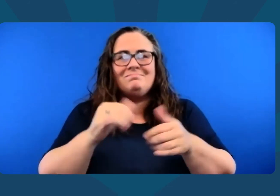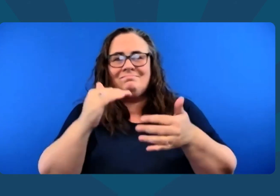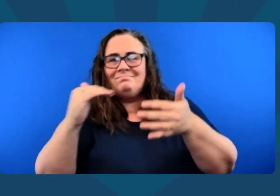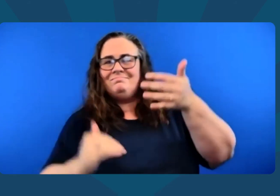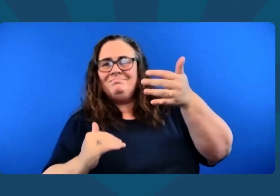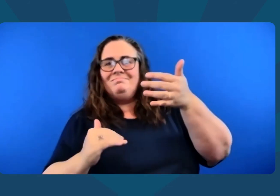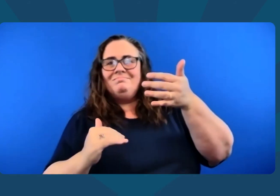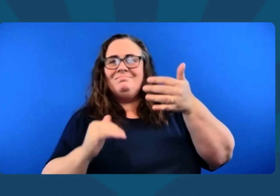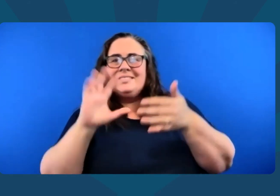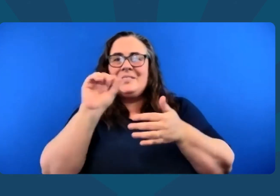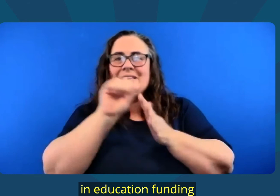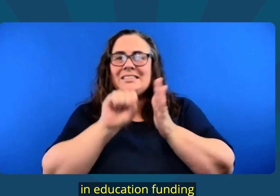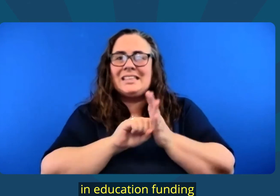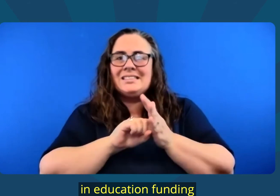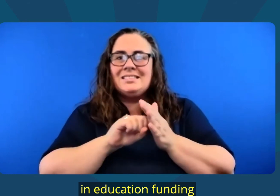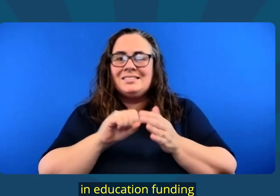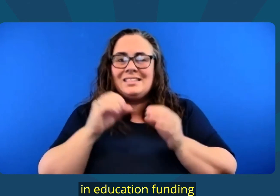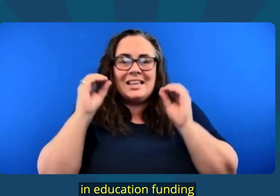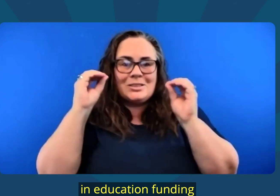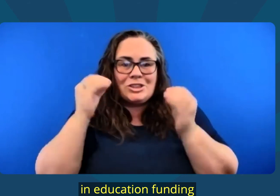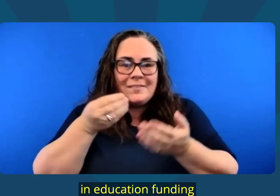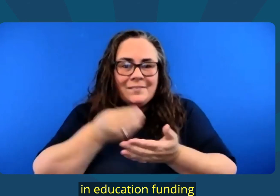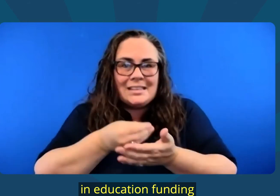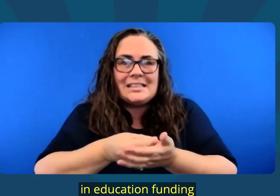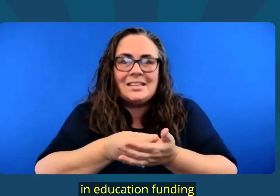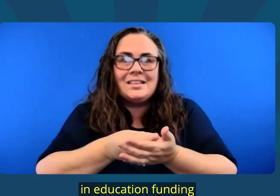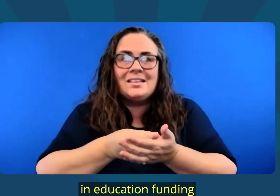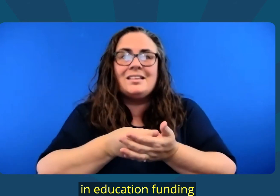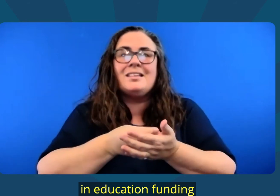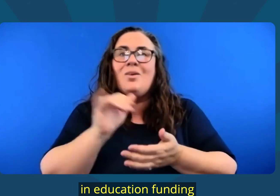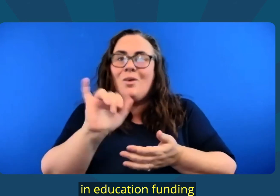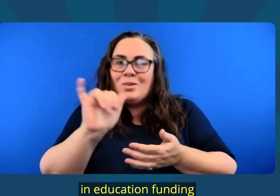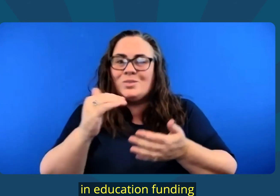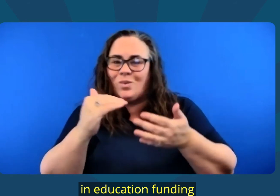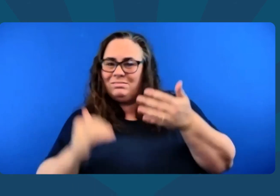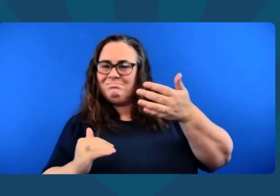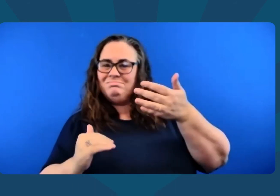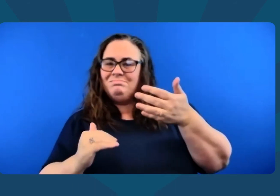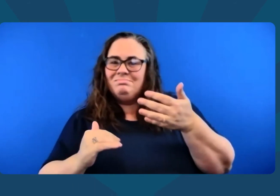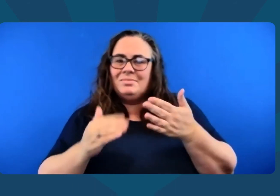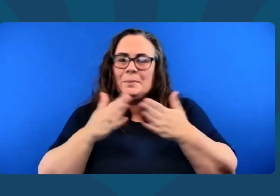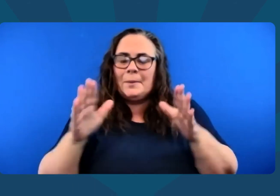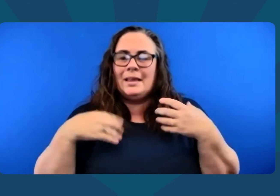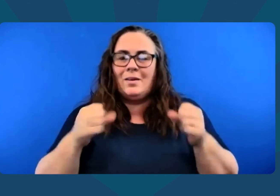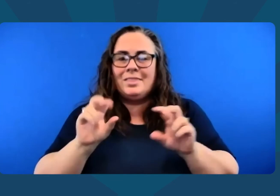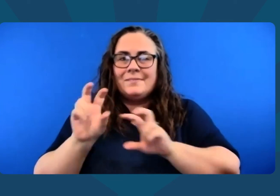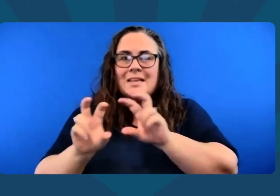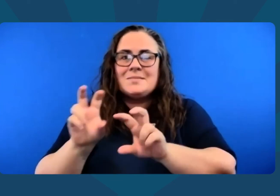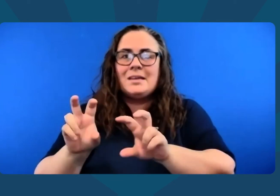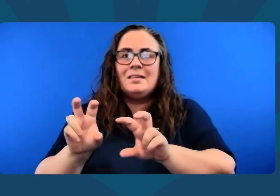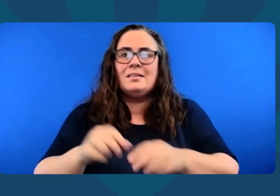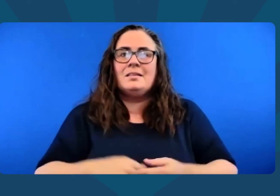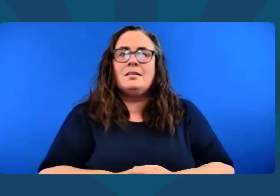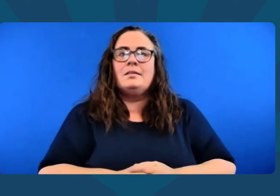While we remain among the lowest in education funding nationally, we are also among the lowest in public health